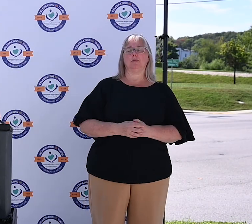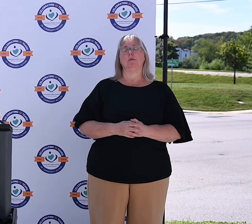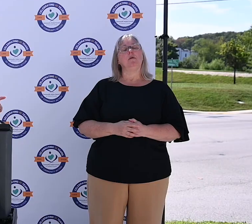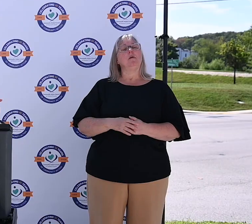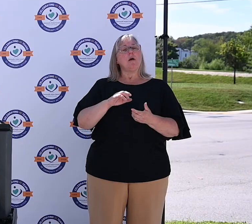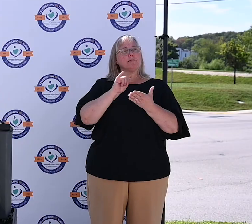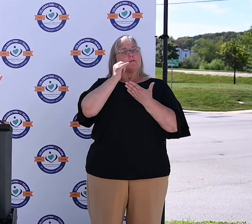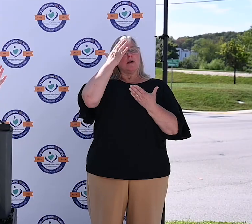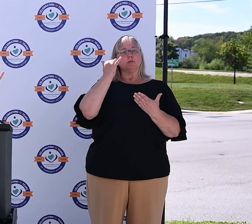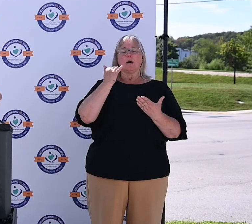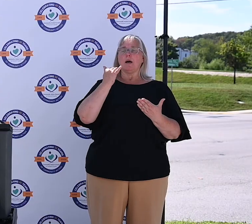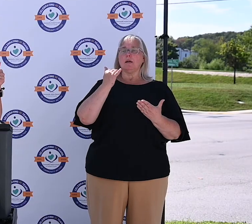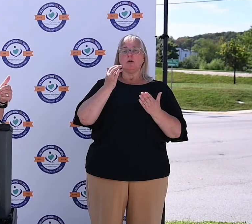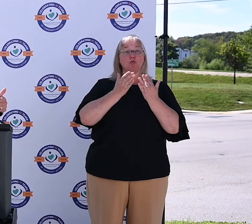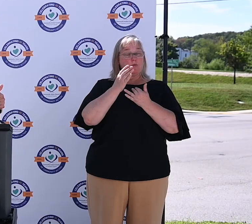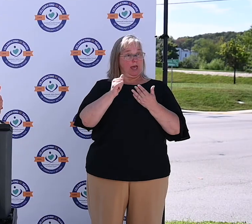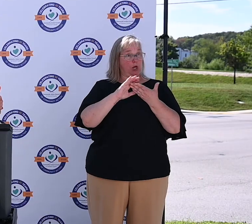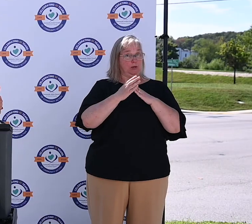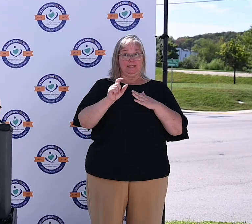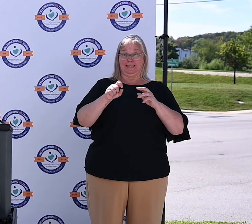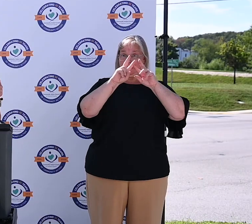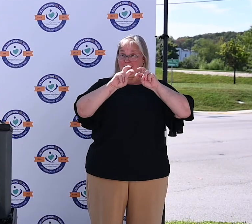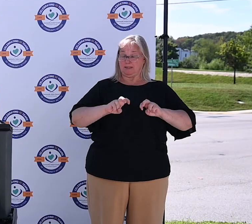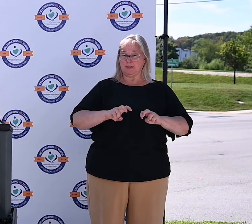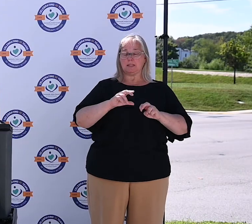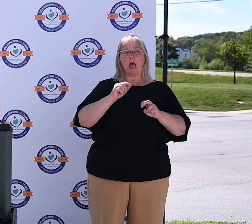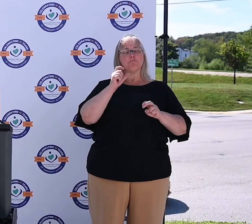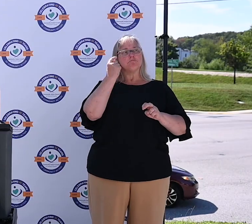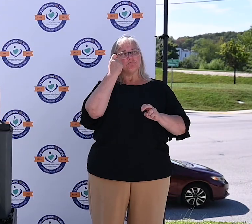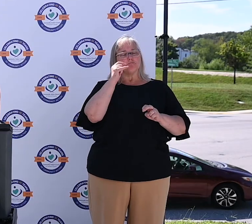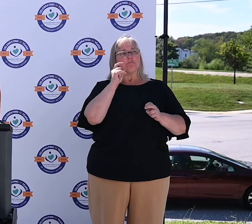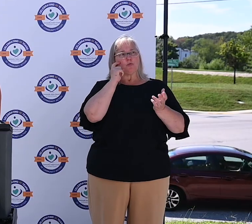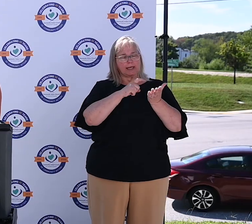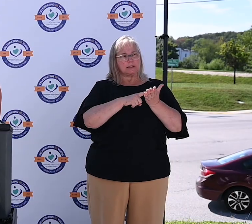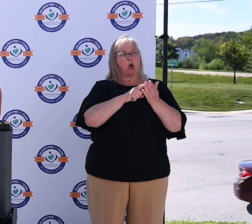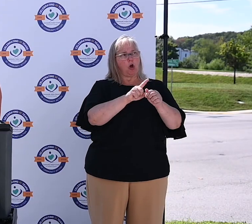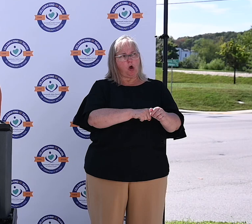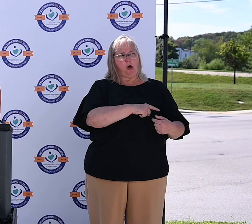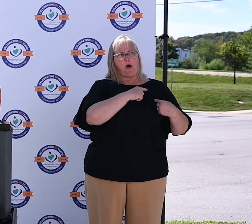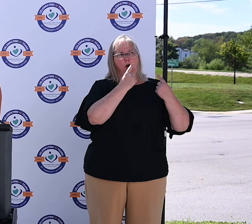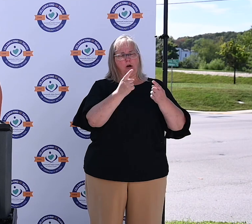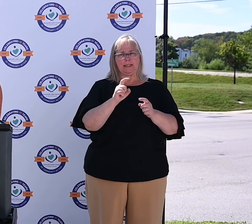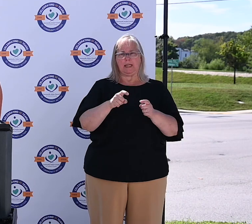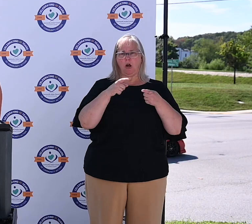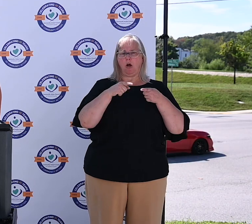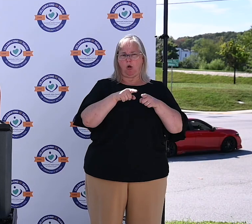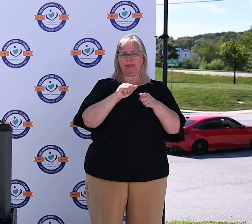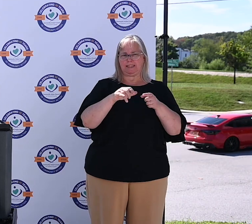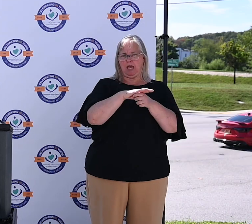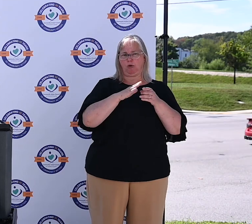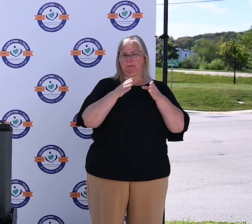This is why, through that community needs assessment and recognizing the longstanding need along this corridor and the needs of our